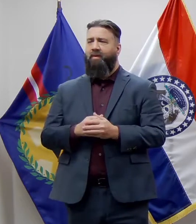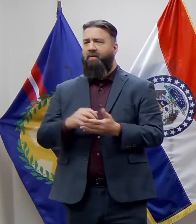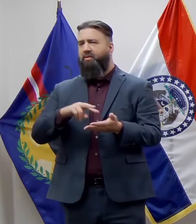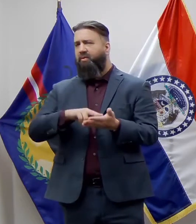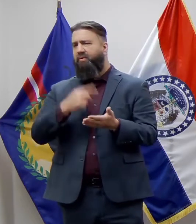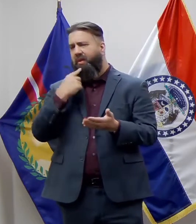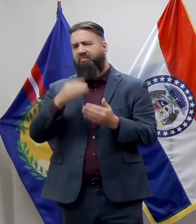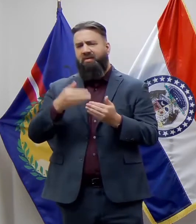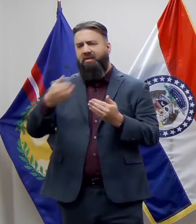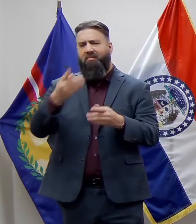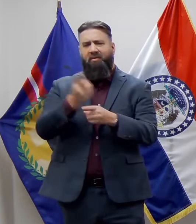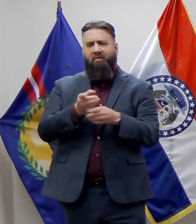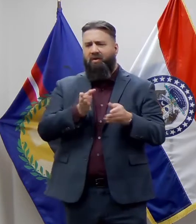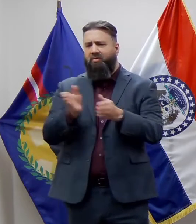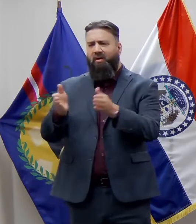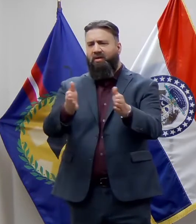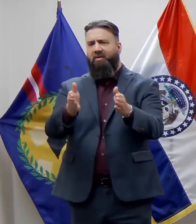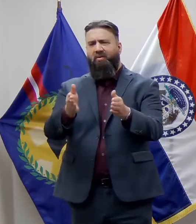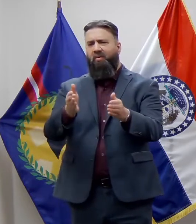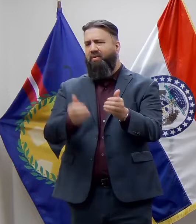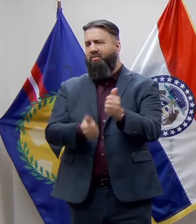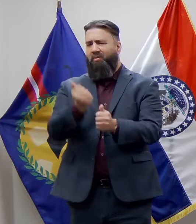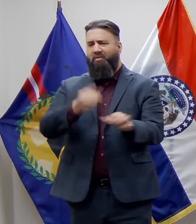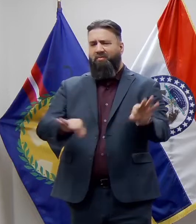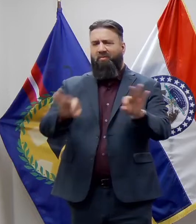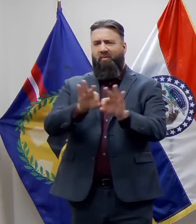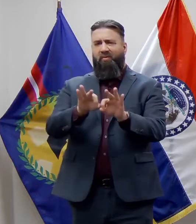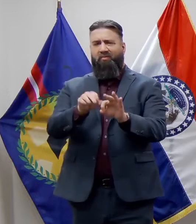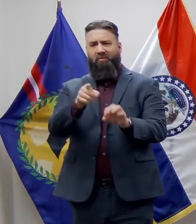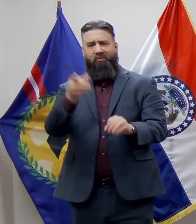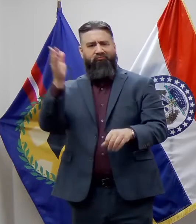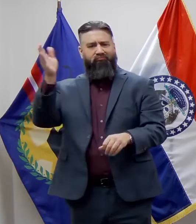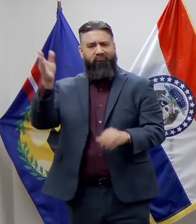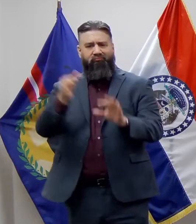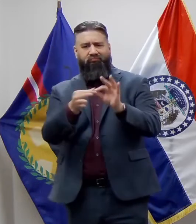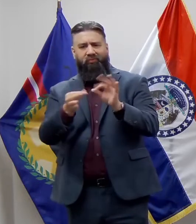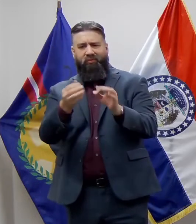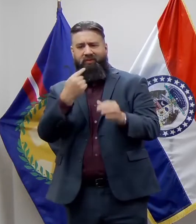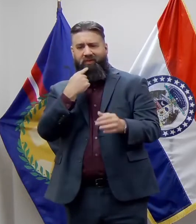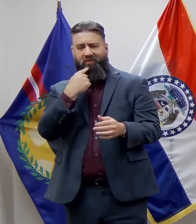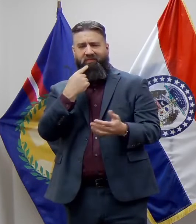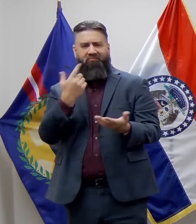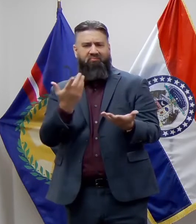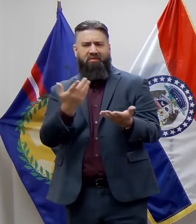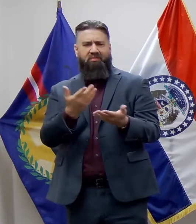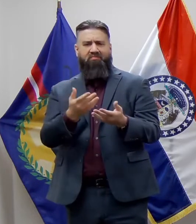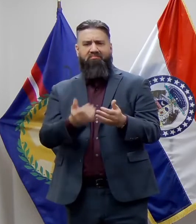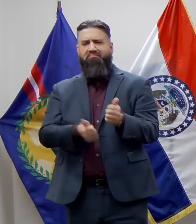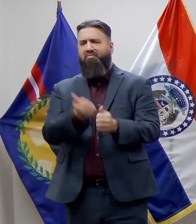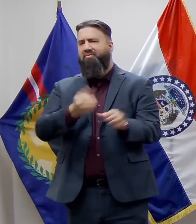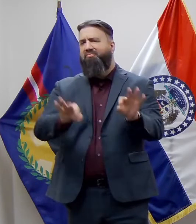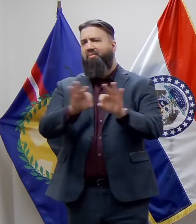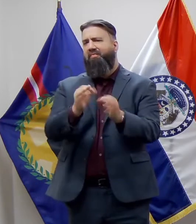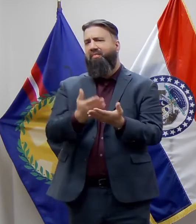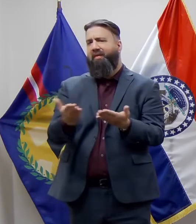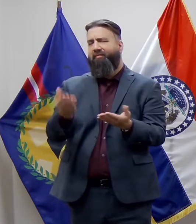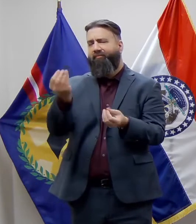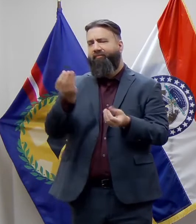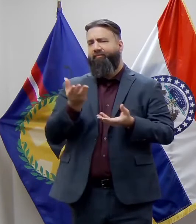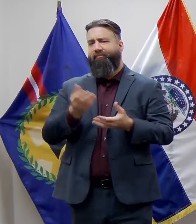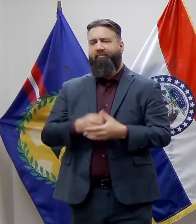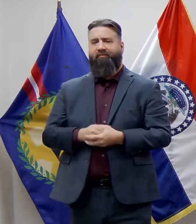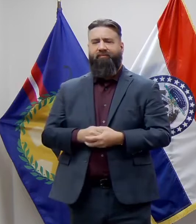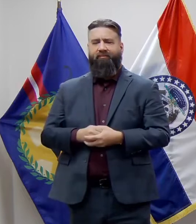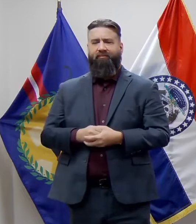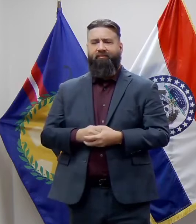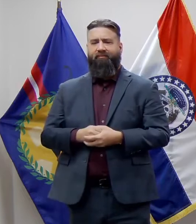direction? What do you think the key takeaway for people when they hear that the mandate is over should be today? Well, the key takeaway is that